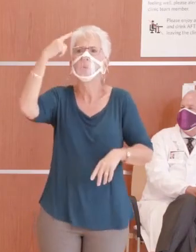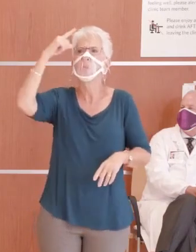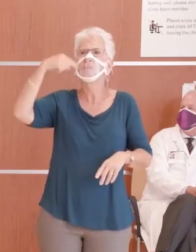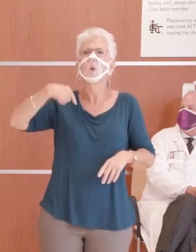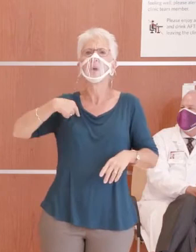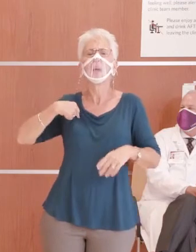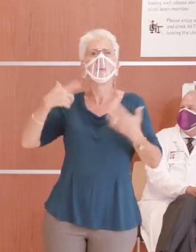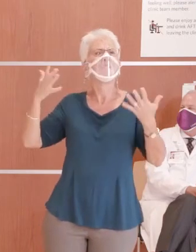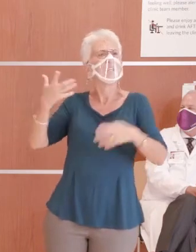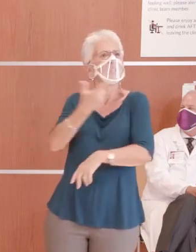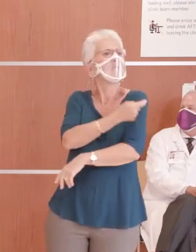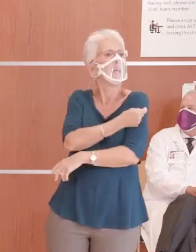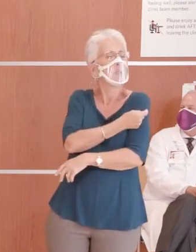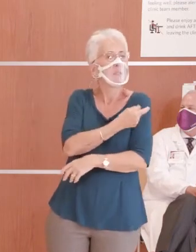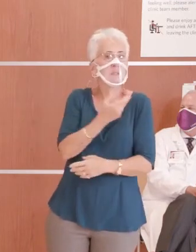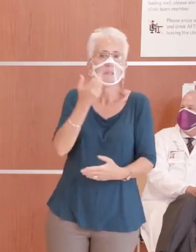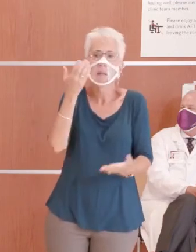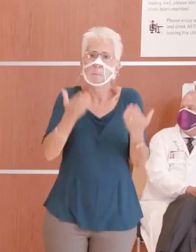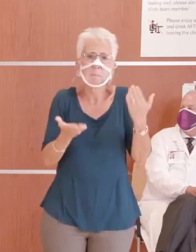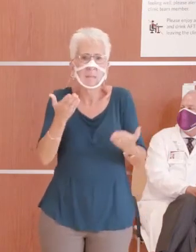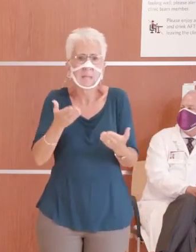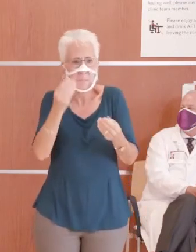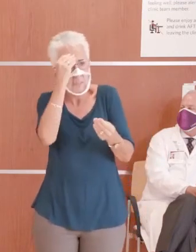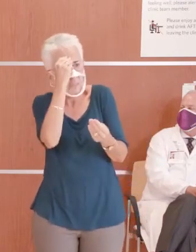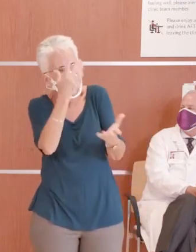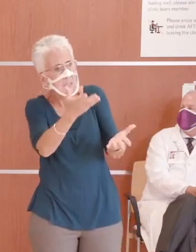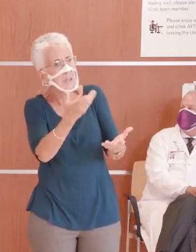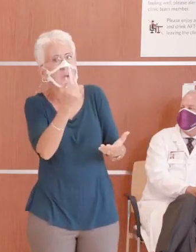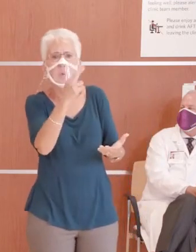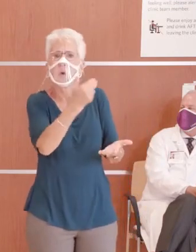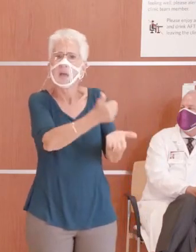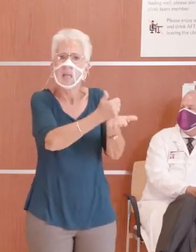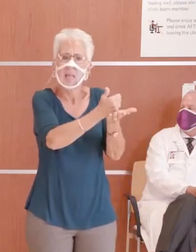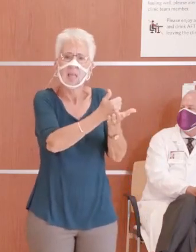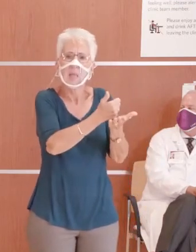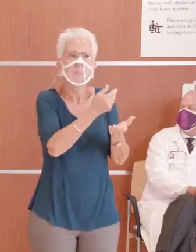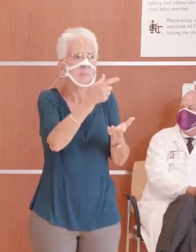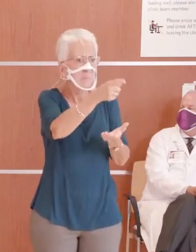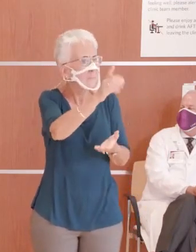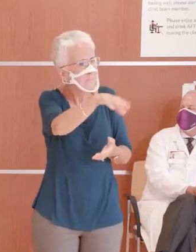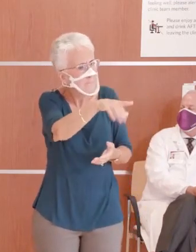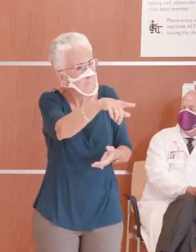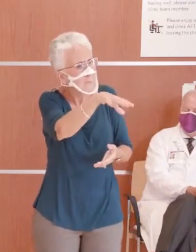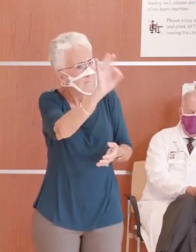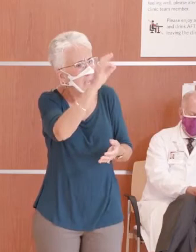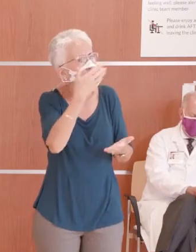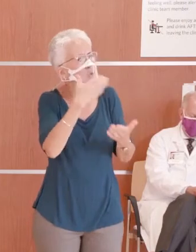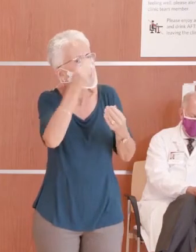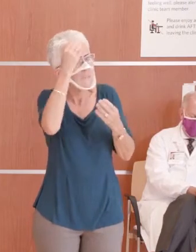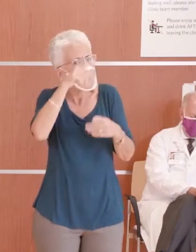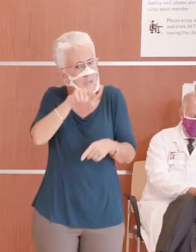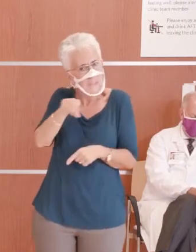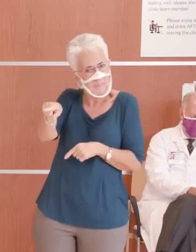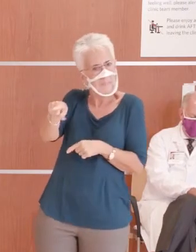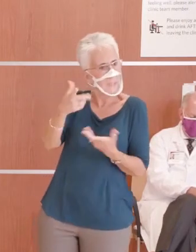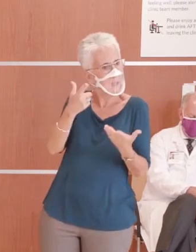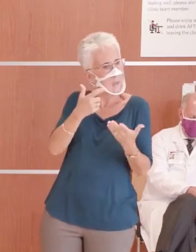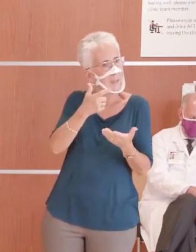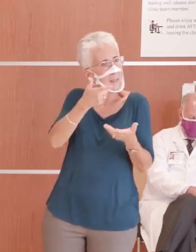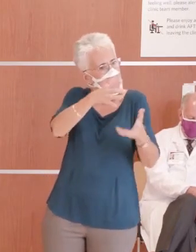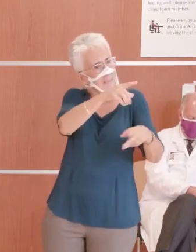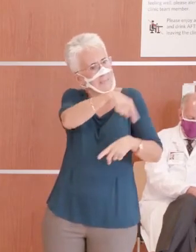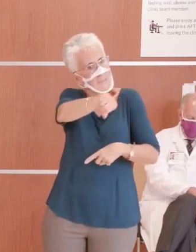and answering questions or leading them to a source of good information so that they could make the good